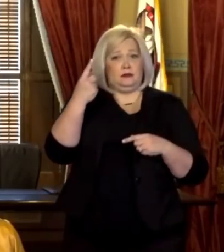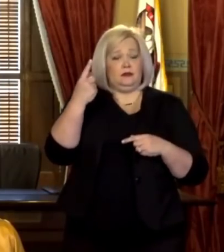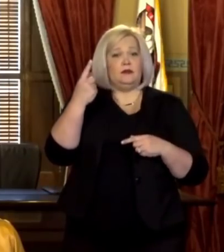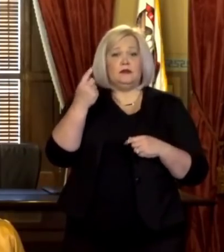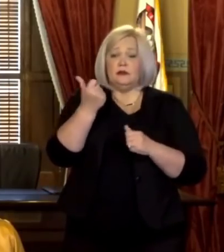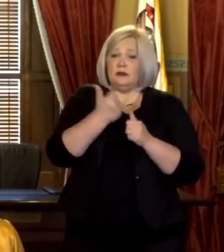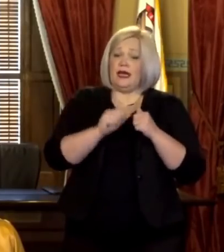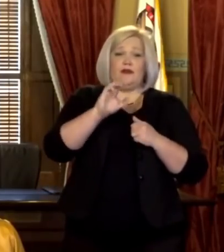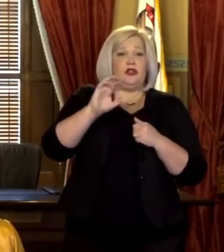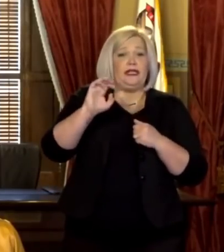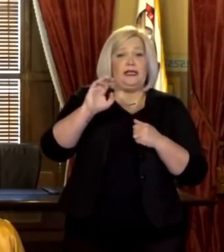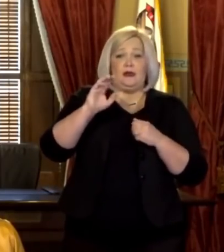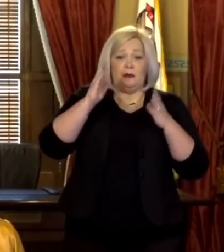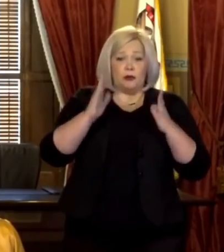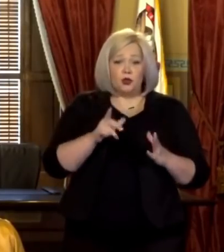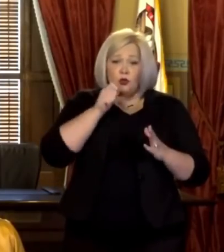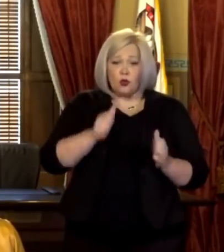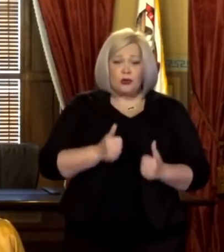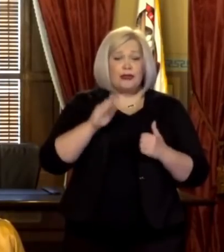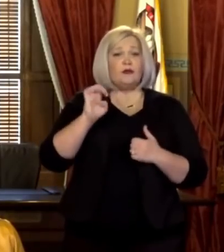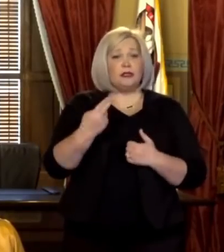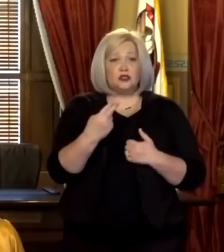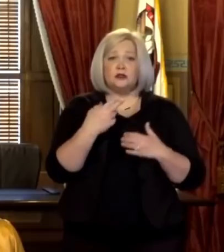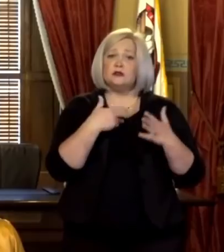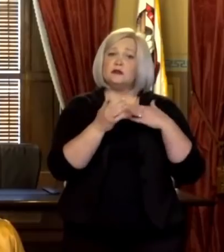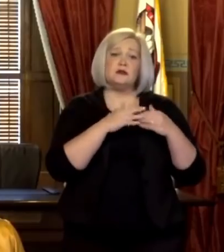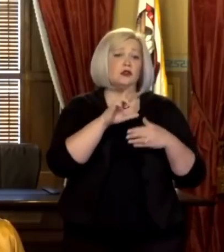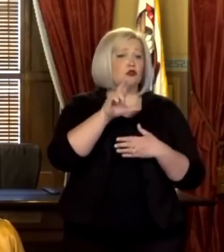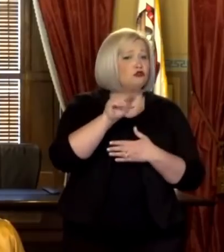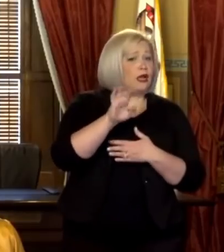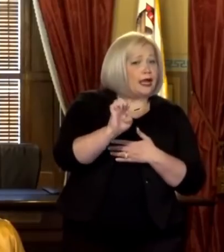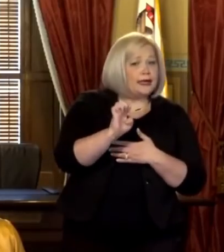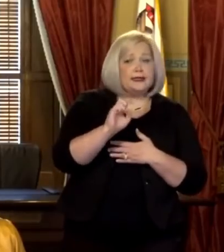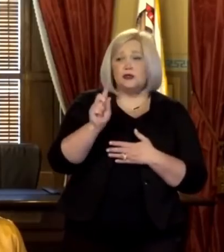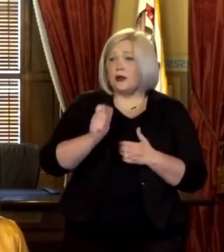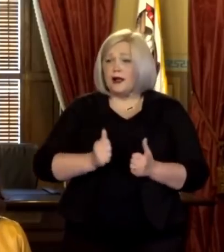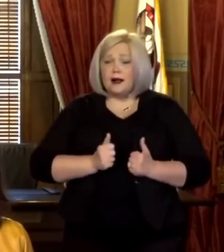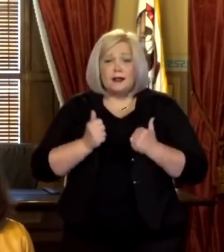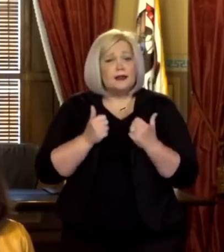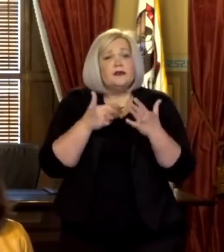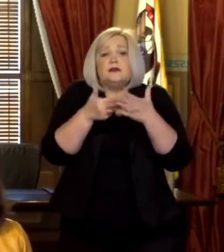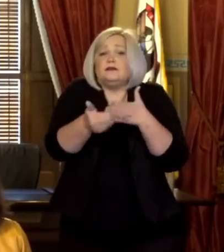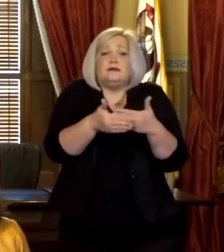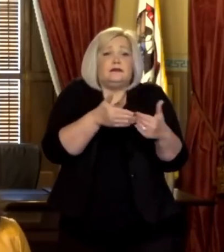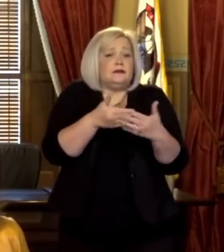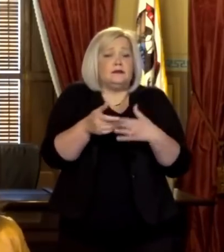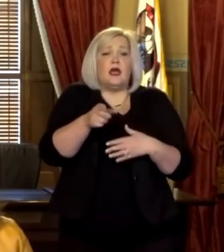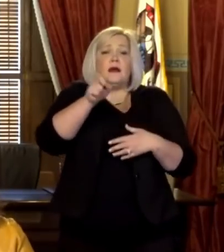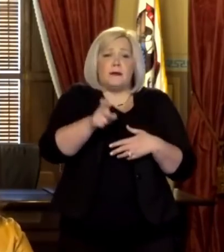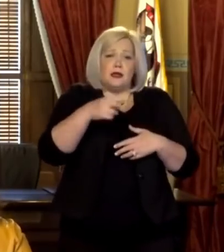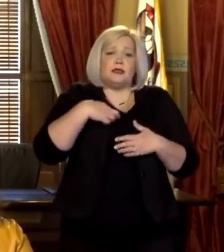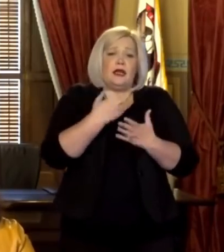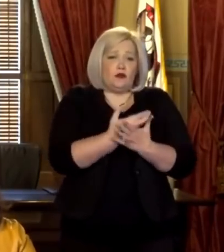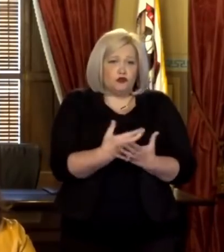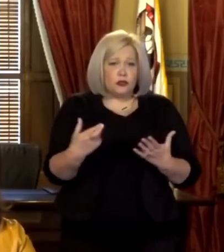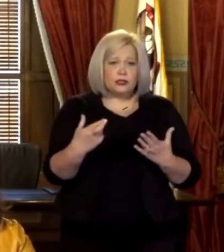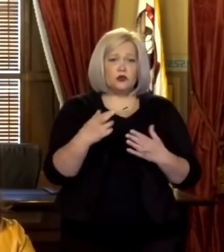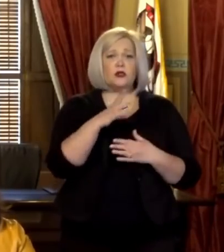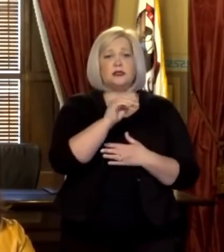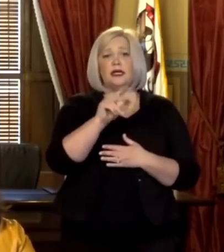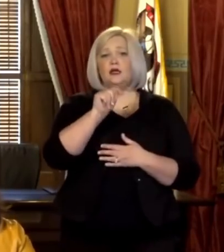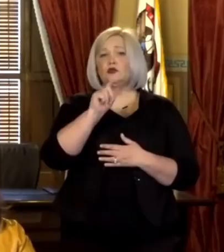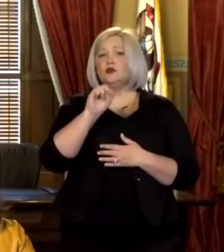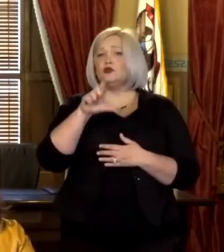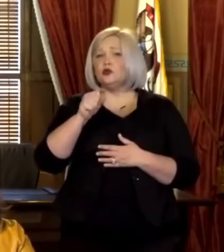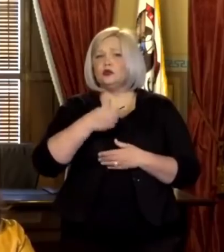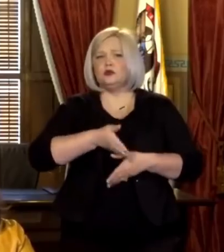Michigander, regardless of their race, regardless of where they live, must have the resources and tools available to be able to fight